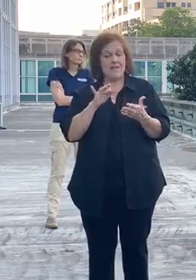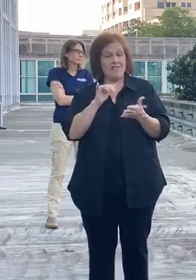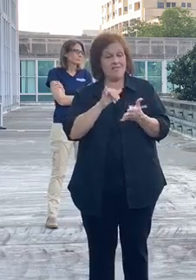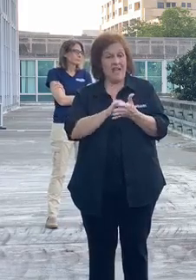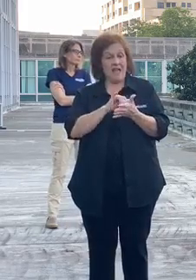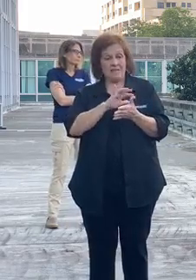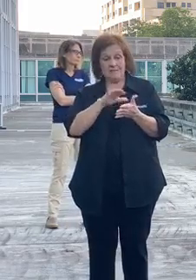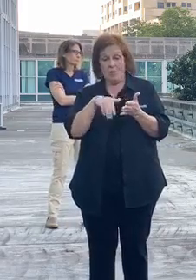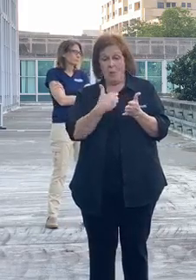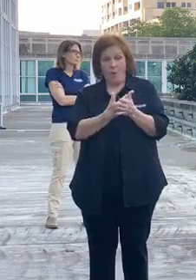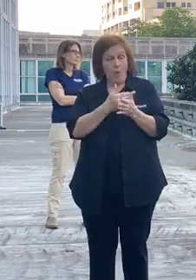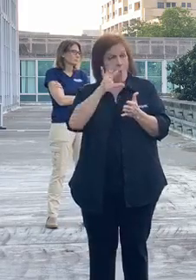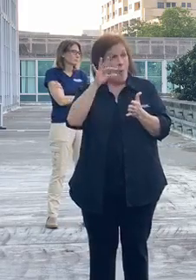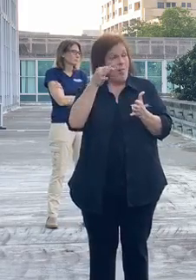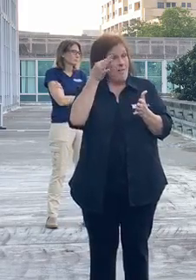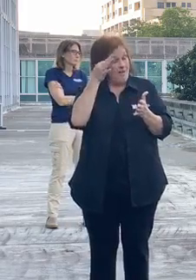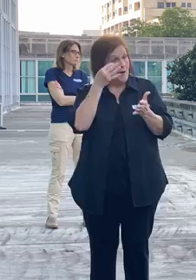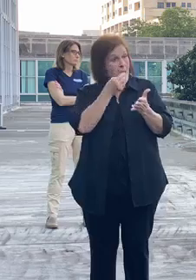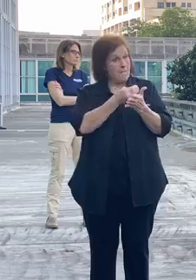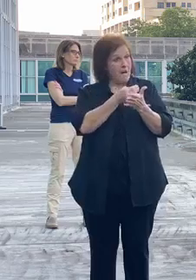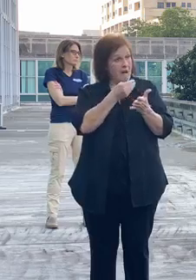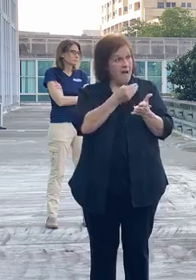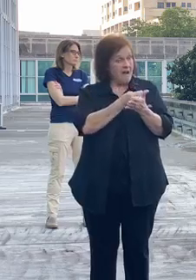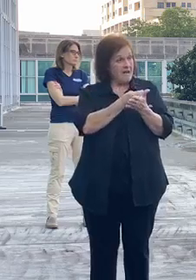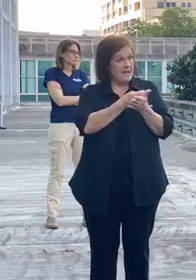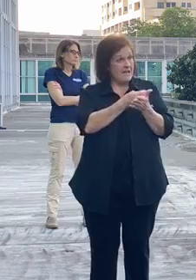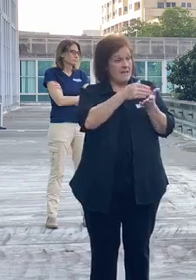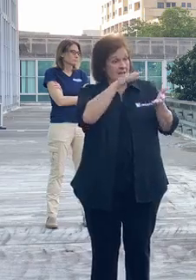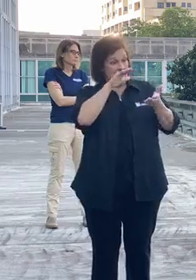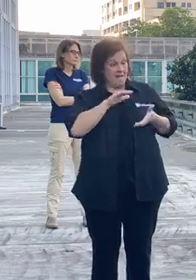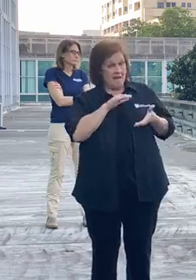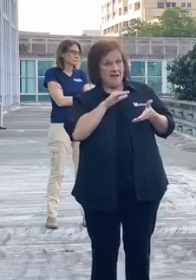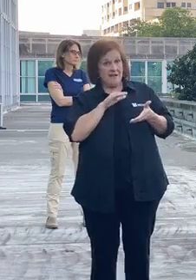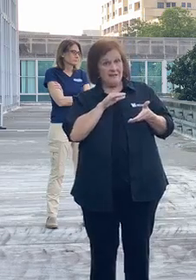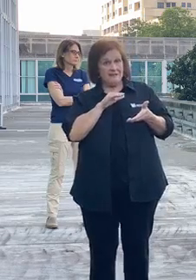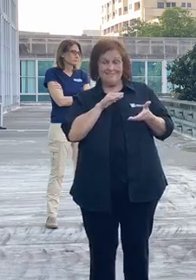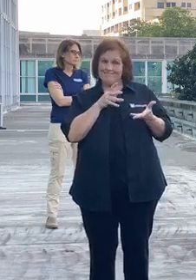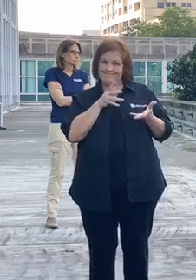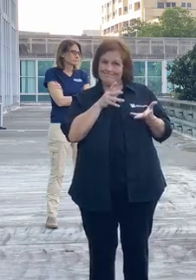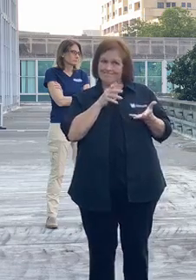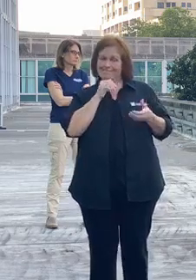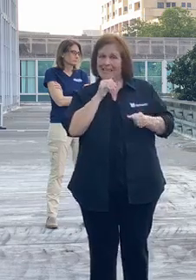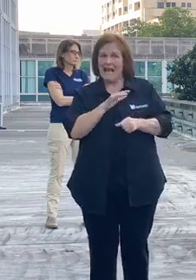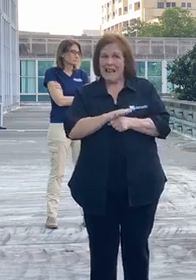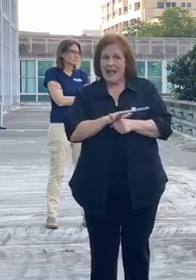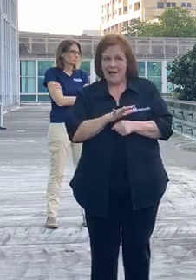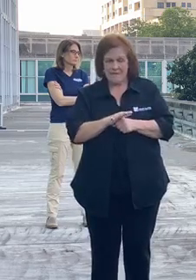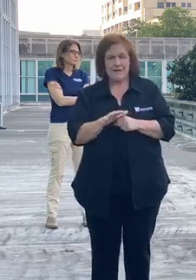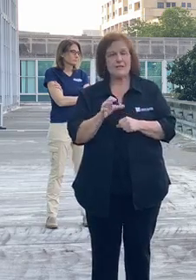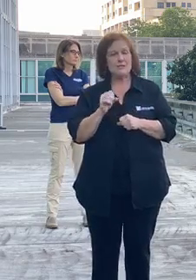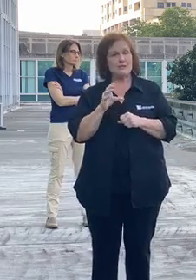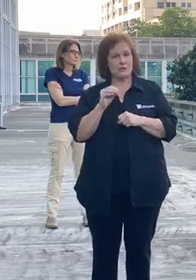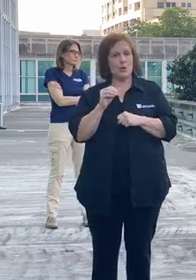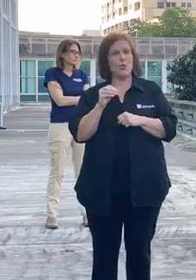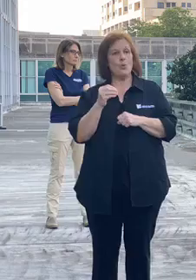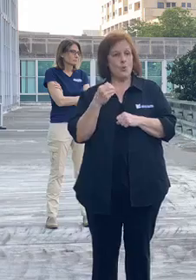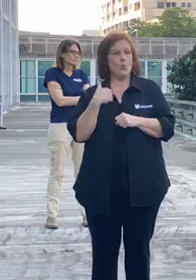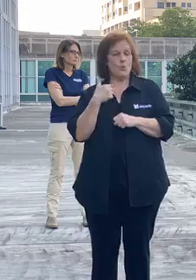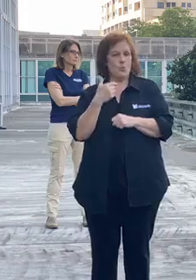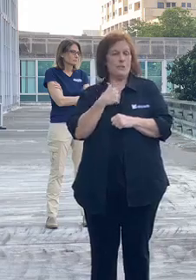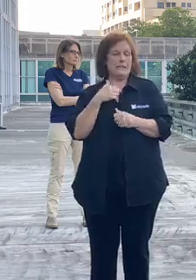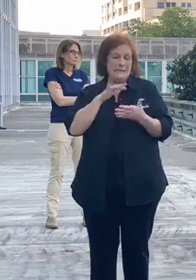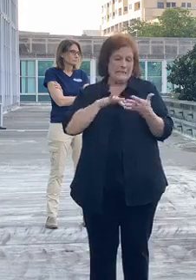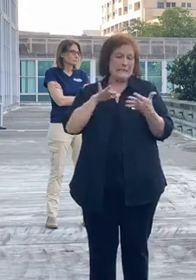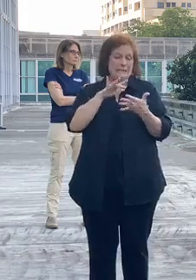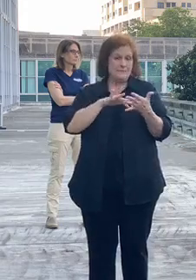government to the state of Louisiana and down to the city of New Orleans. But we are looking very closely at